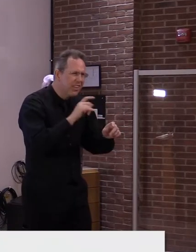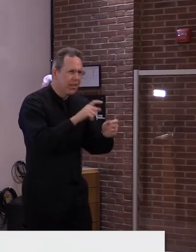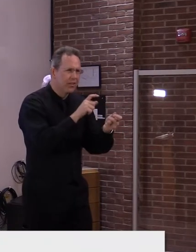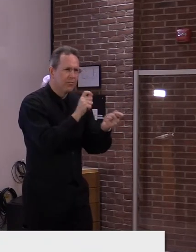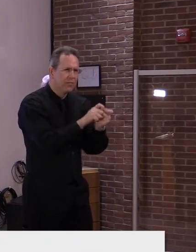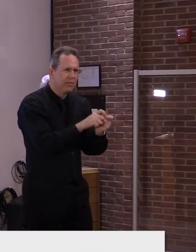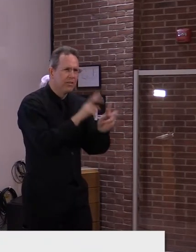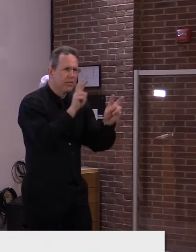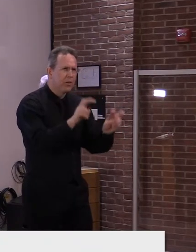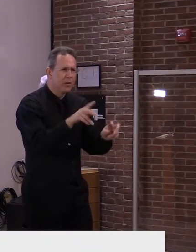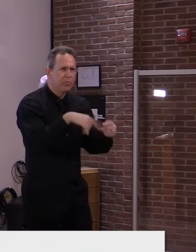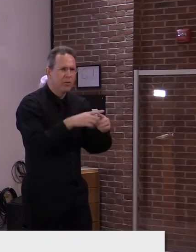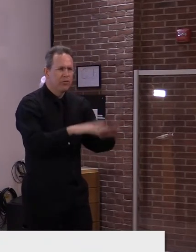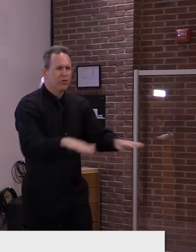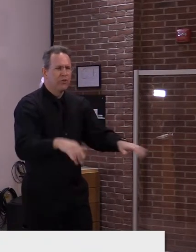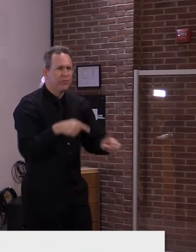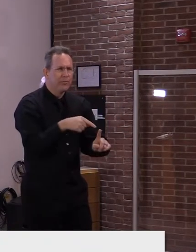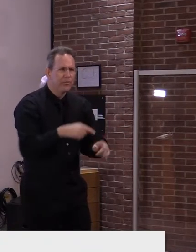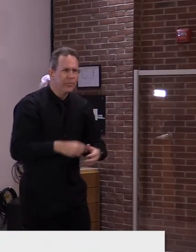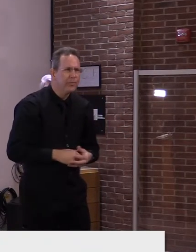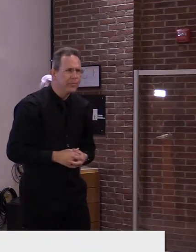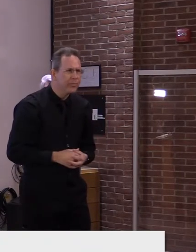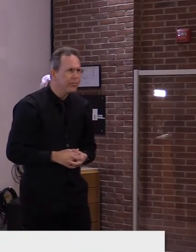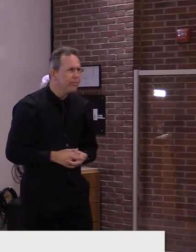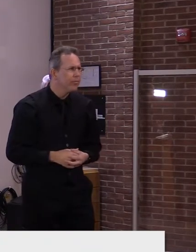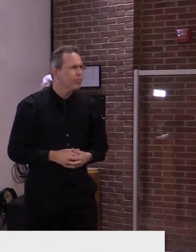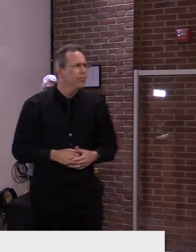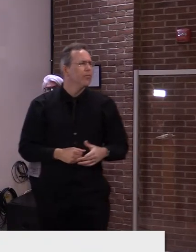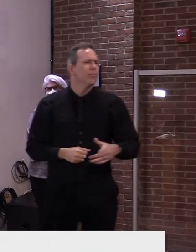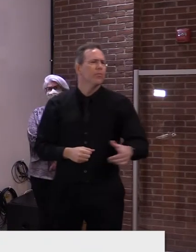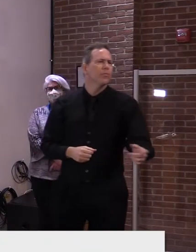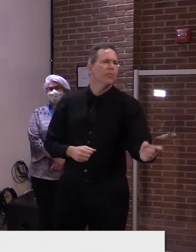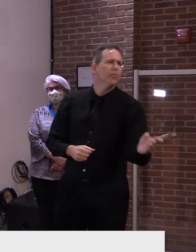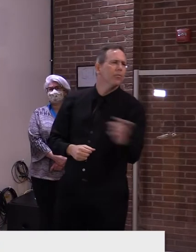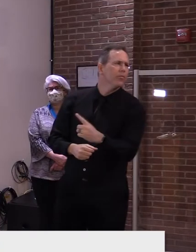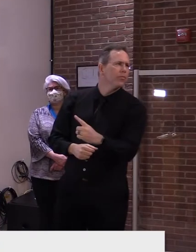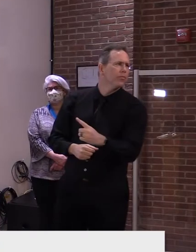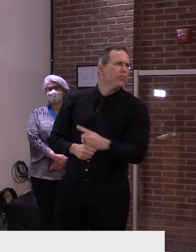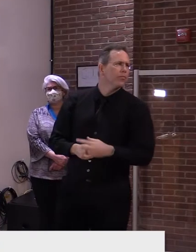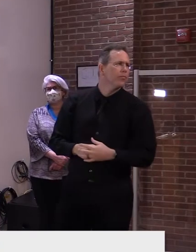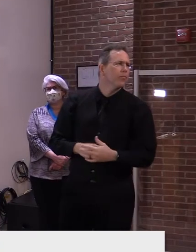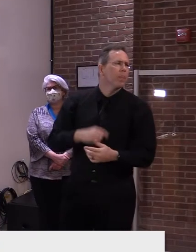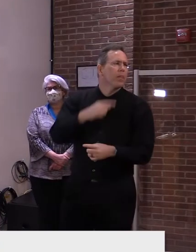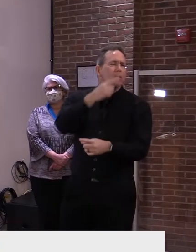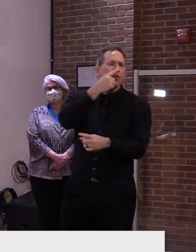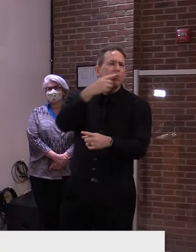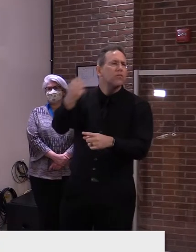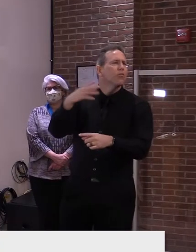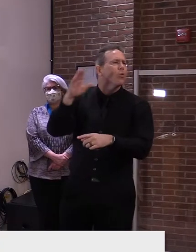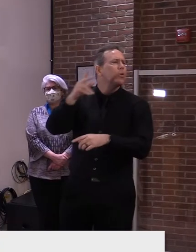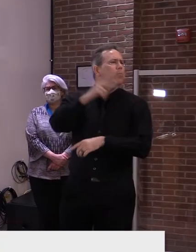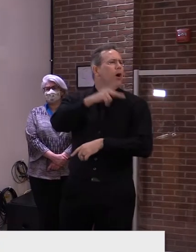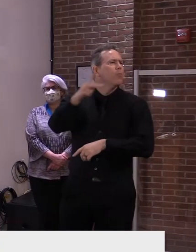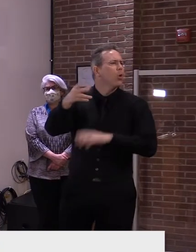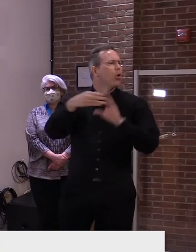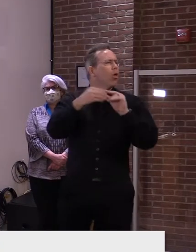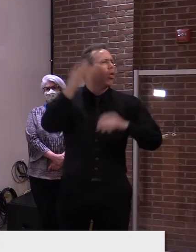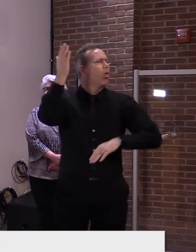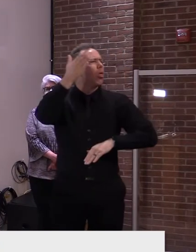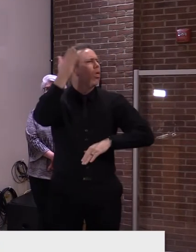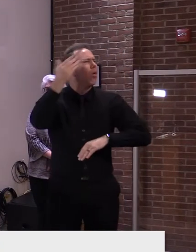Yeah, if you could send over your slide presentation that you gave those human resource directors that had called